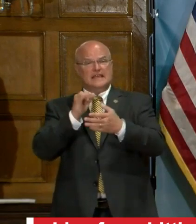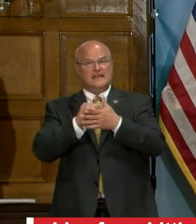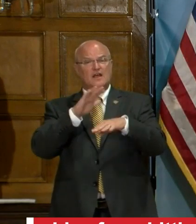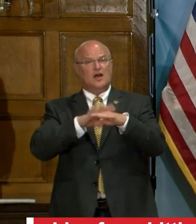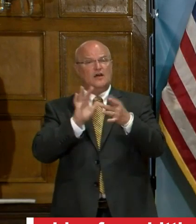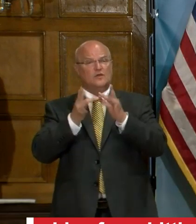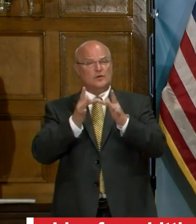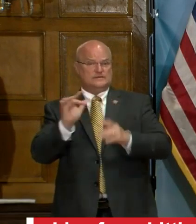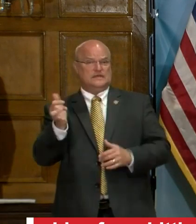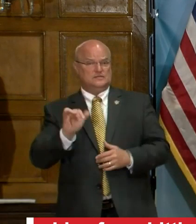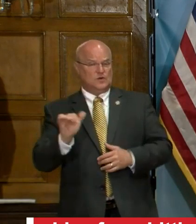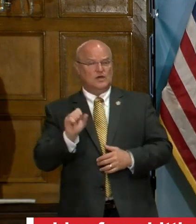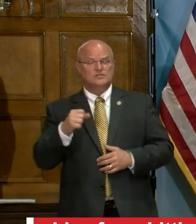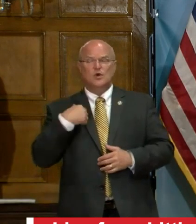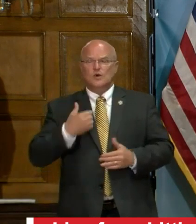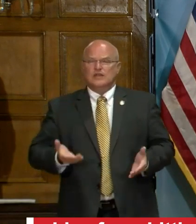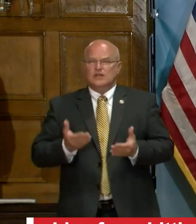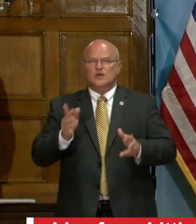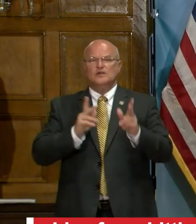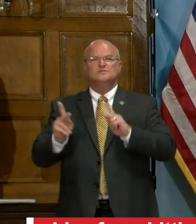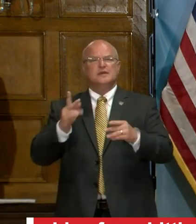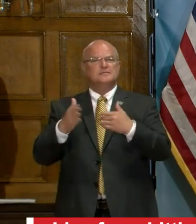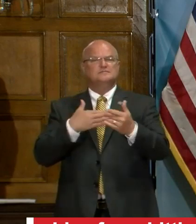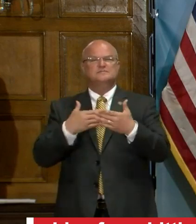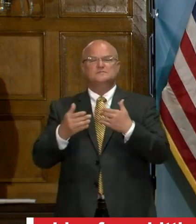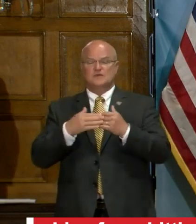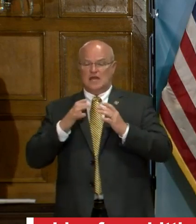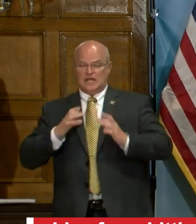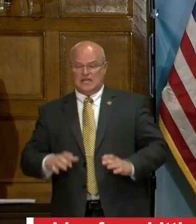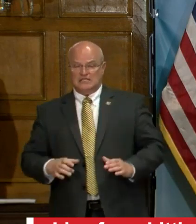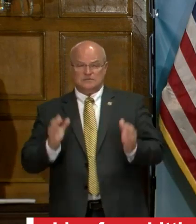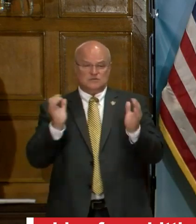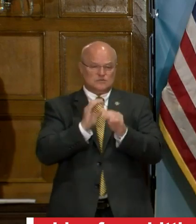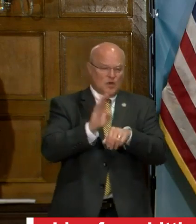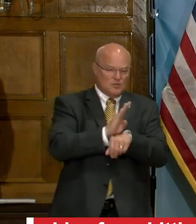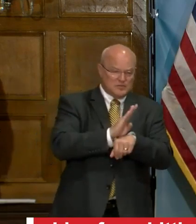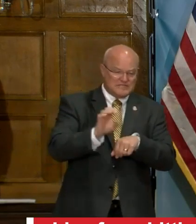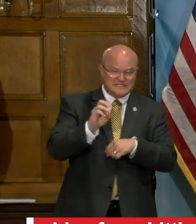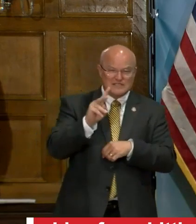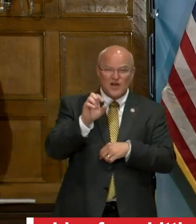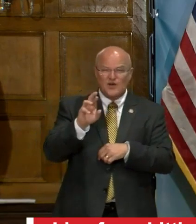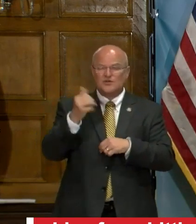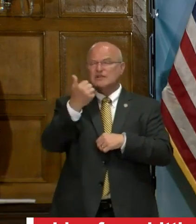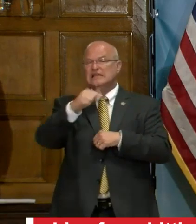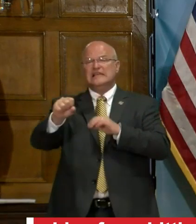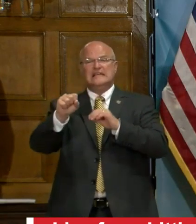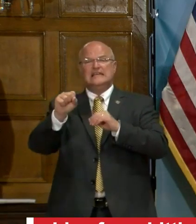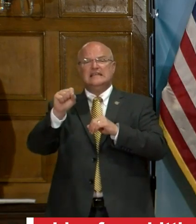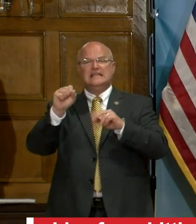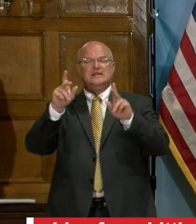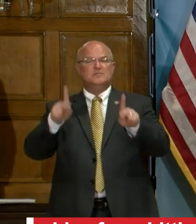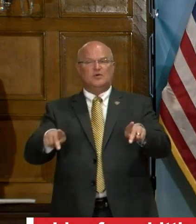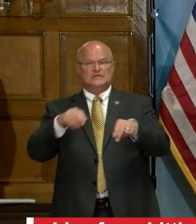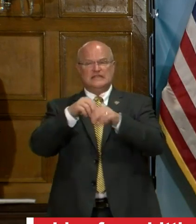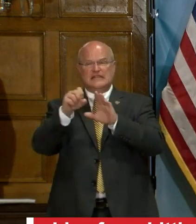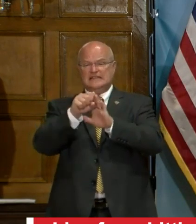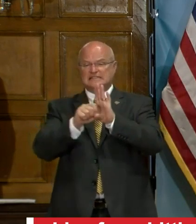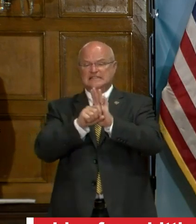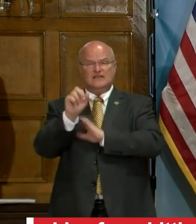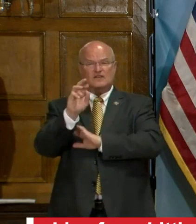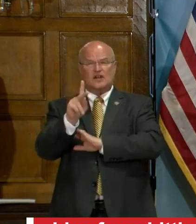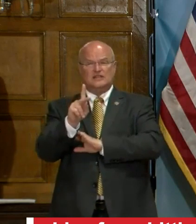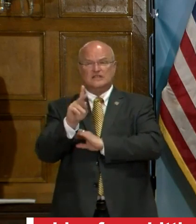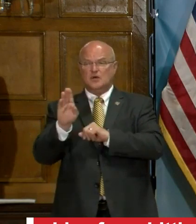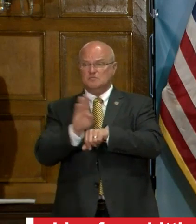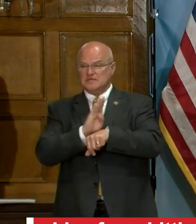on the website as well. And so we just encourage people, whether you're a customer, a small business owner, any stakeholder in the state of